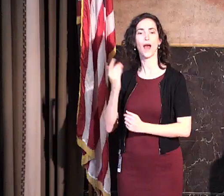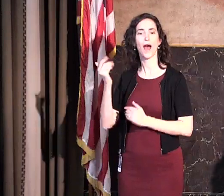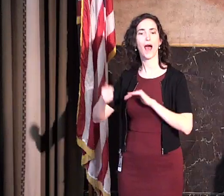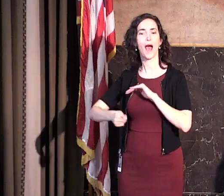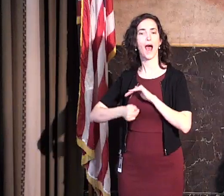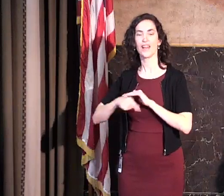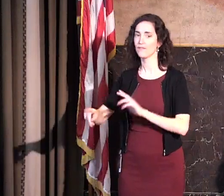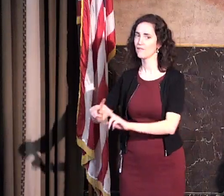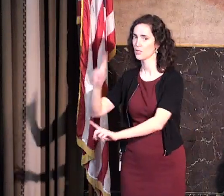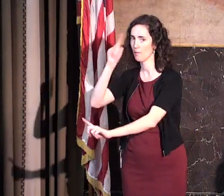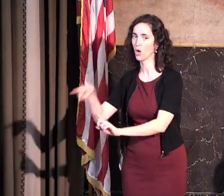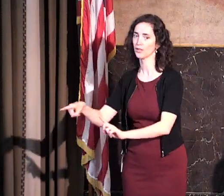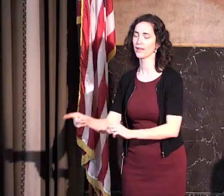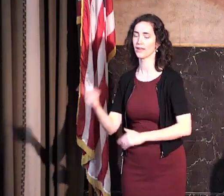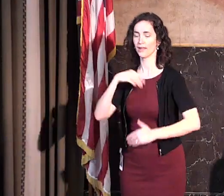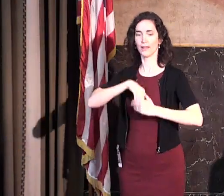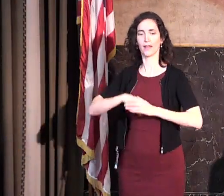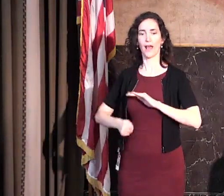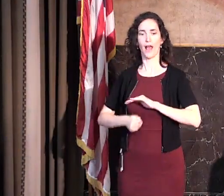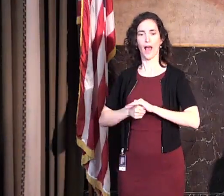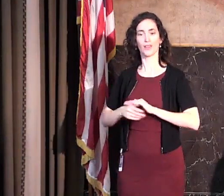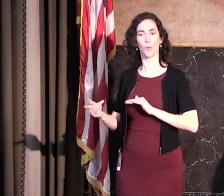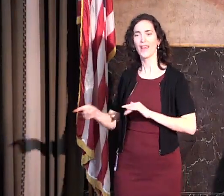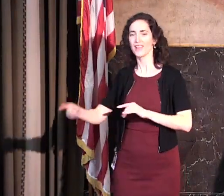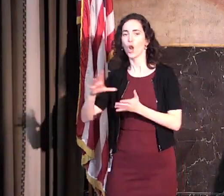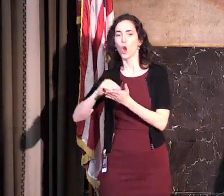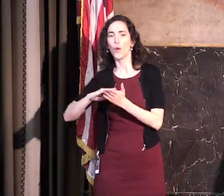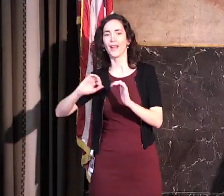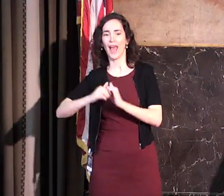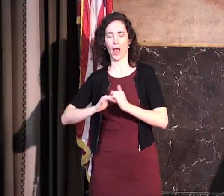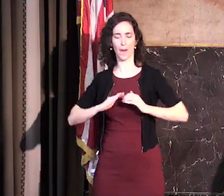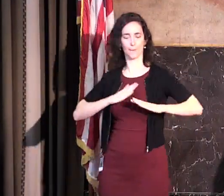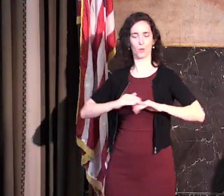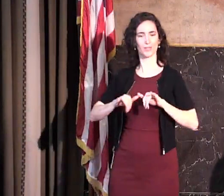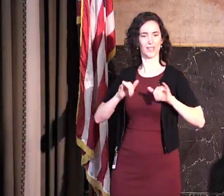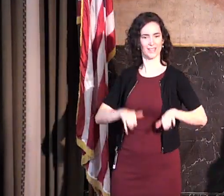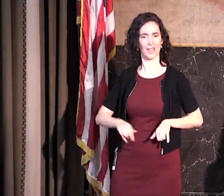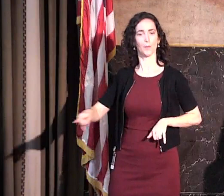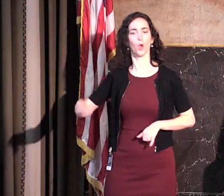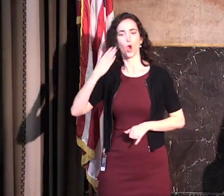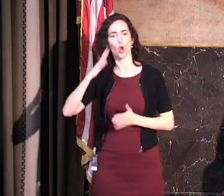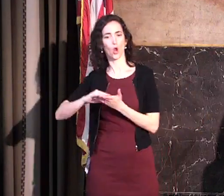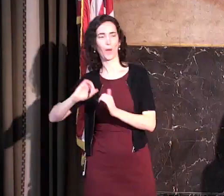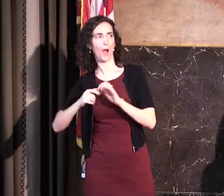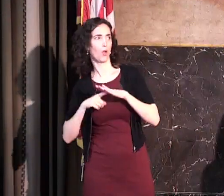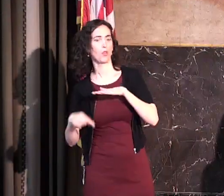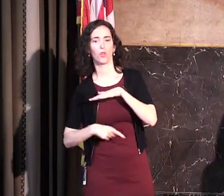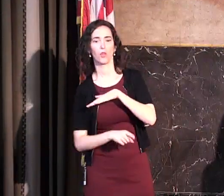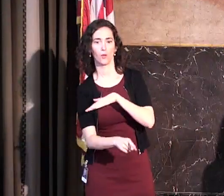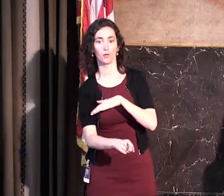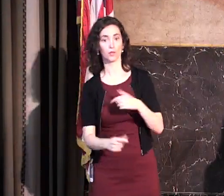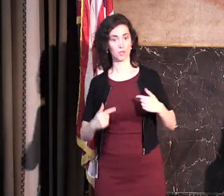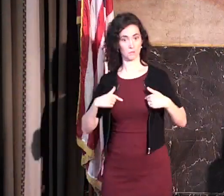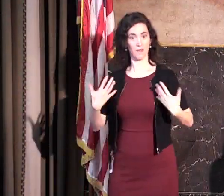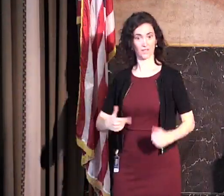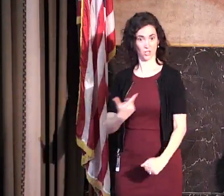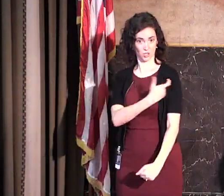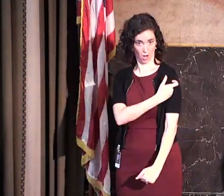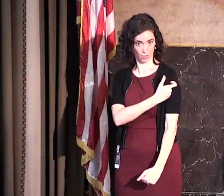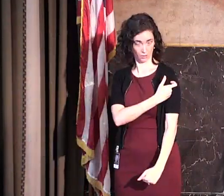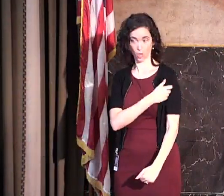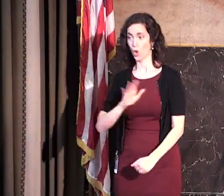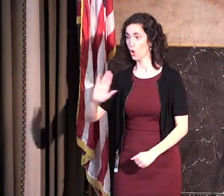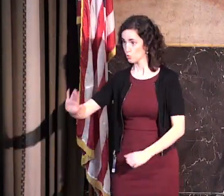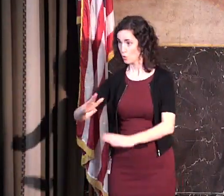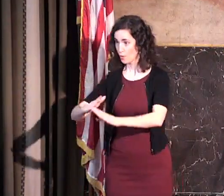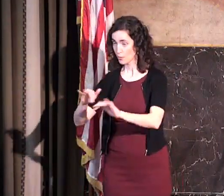super smart because we let it figure out how to evade our immune system. And in my immune system as a vaccinated individual, and in your